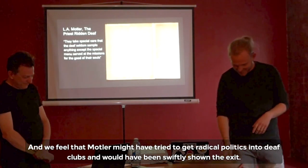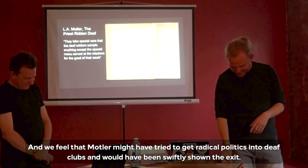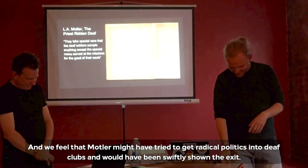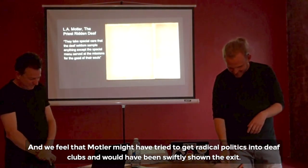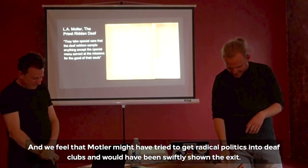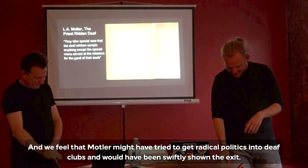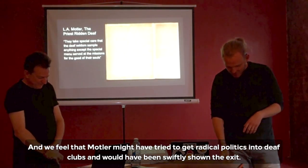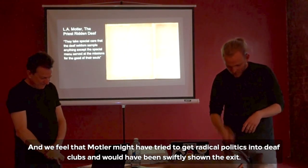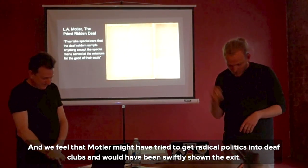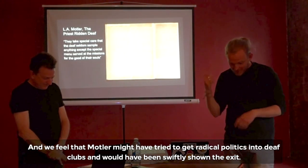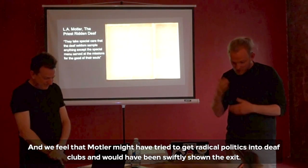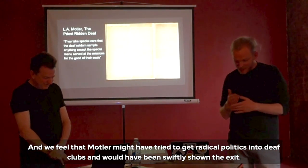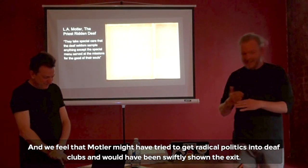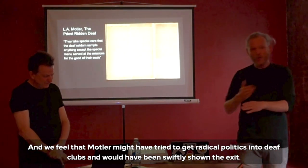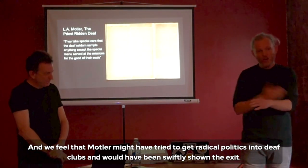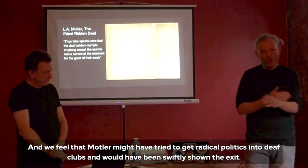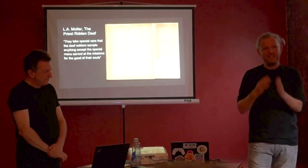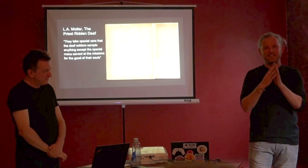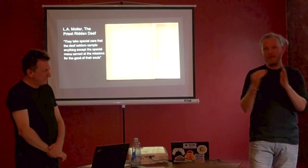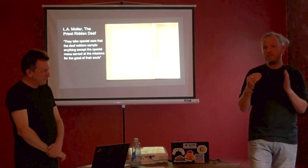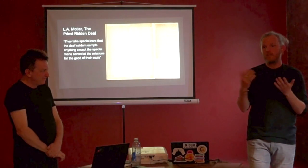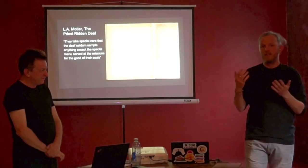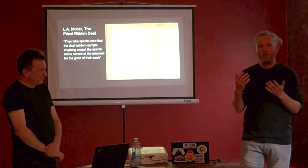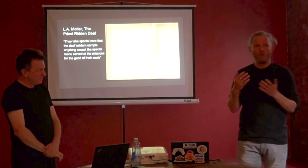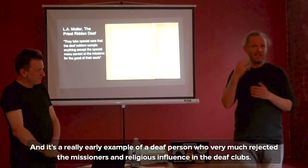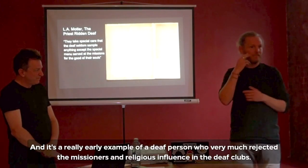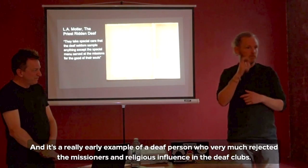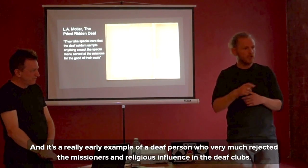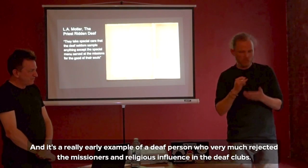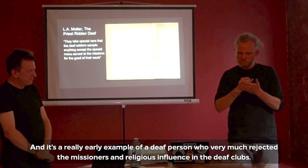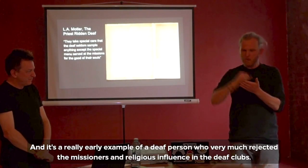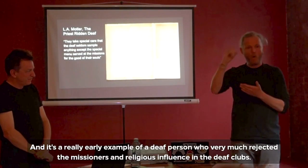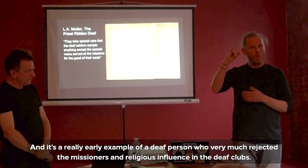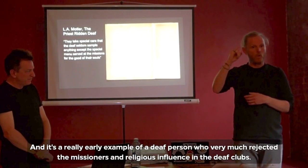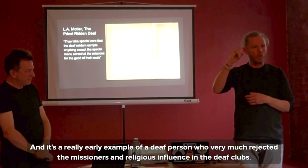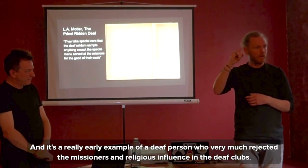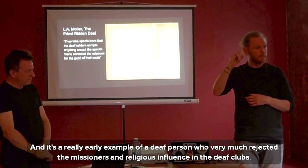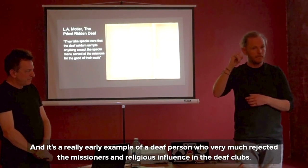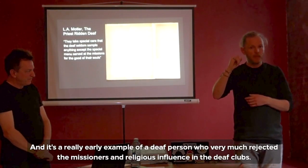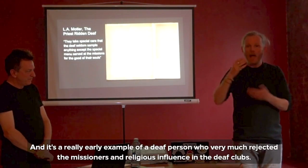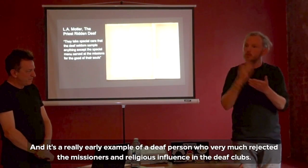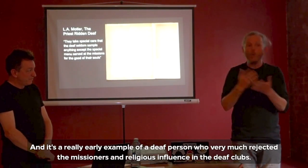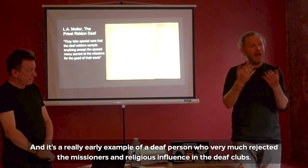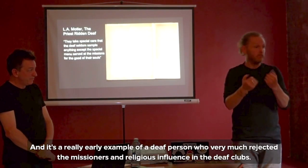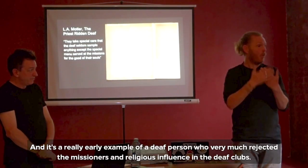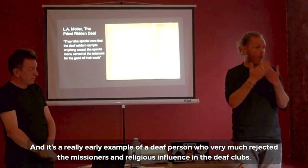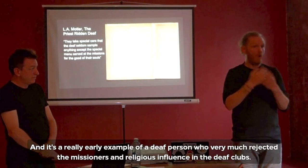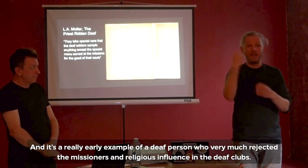have been swiftly shown the exit. It's a really early example of a deaf person